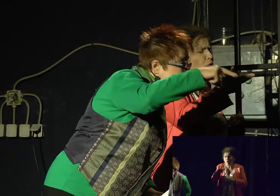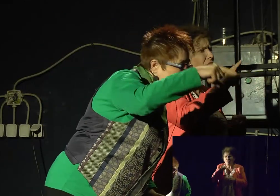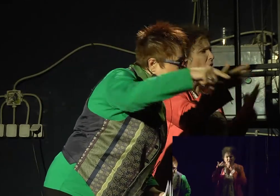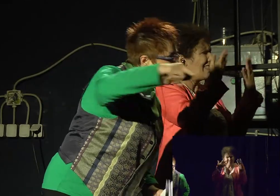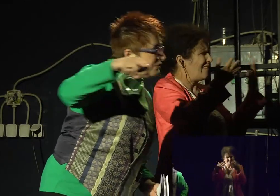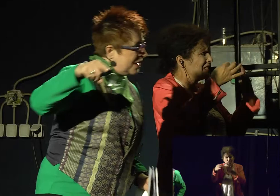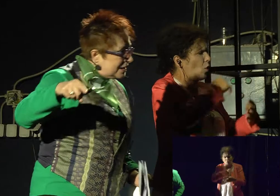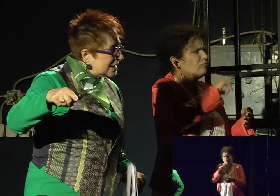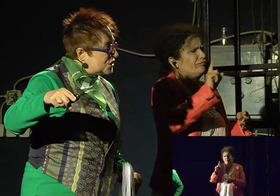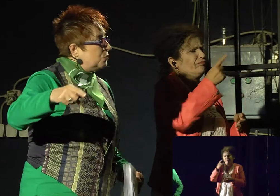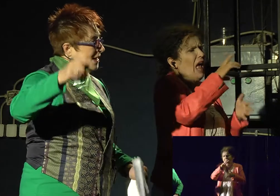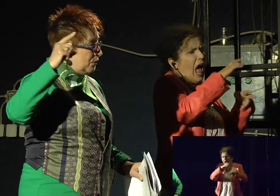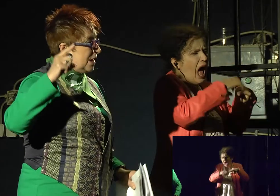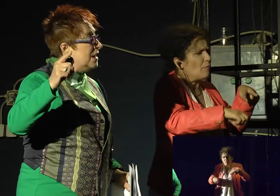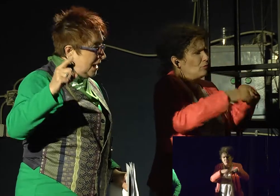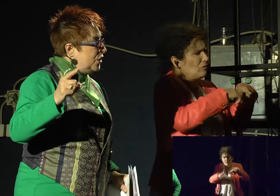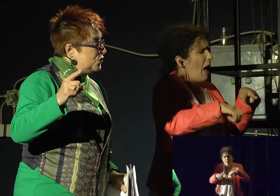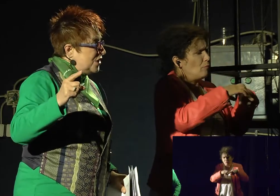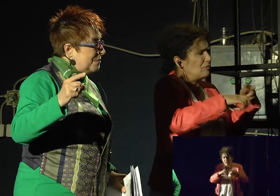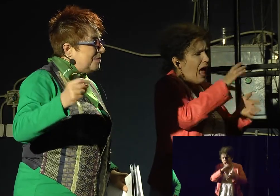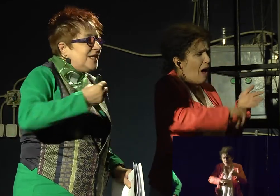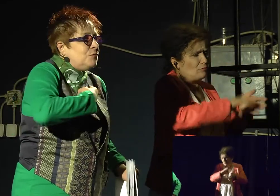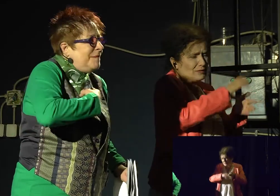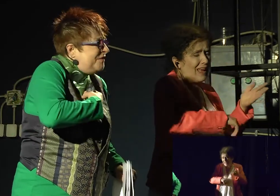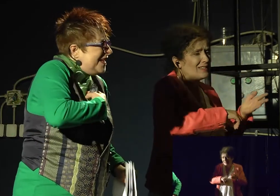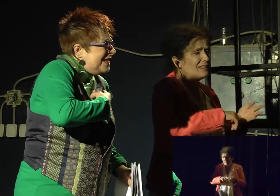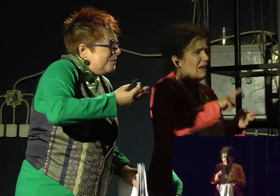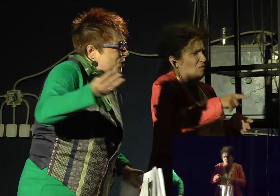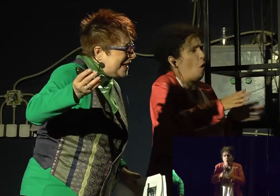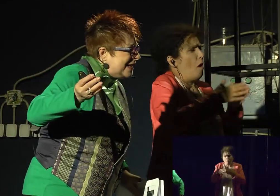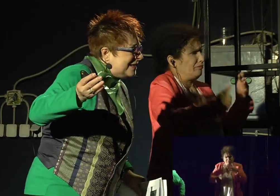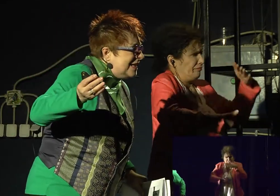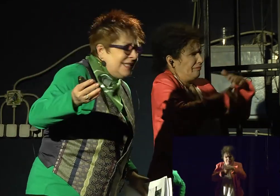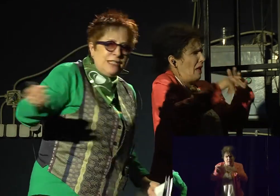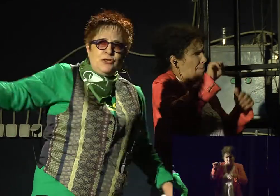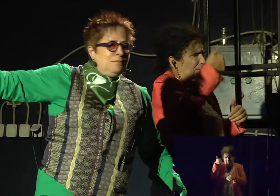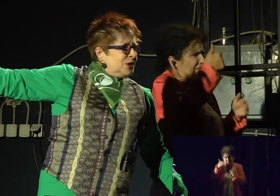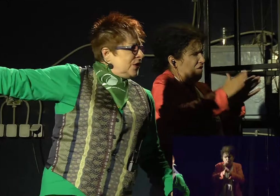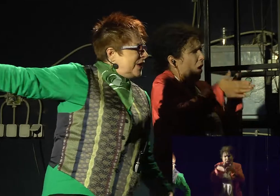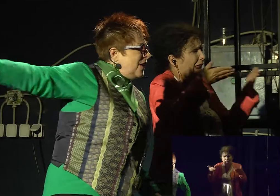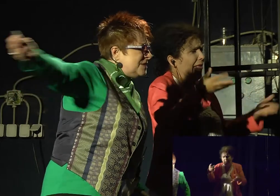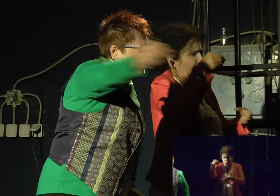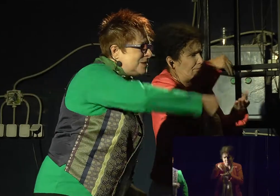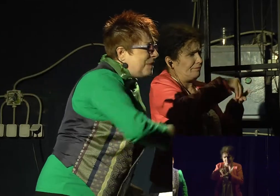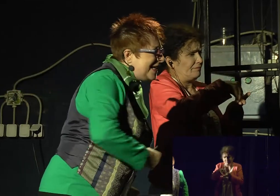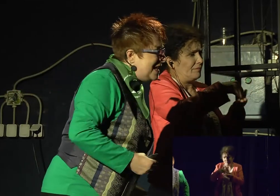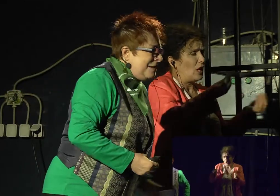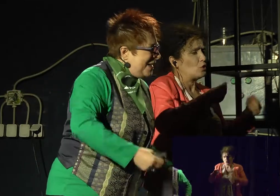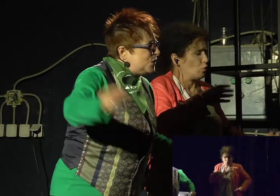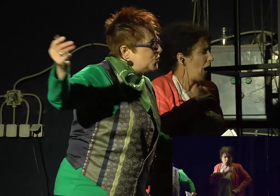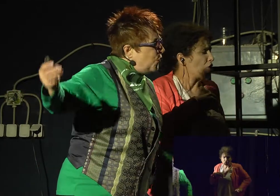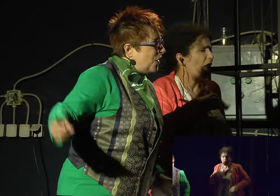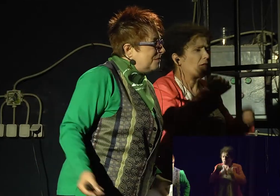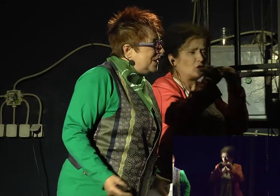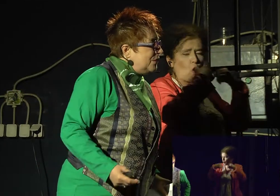the Guinness World Book of Records with our huge number, because women felt liberated. They took maternity hospitals